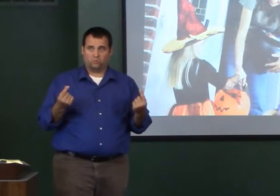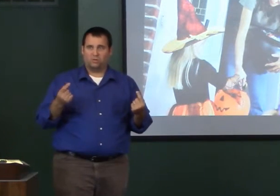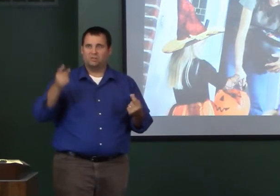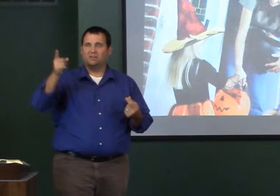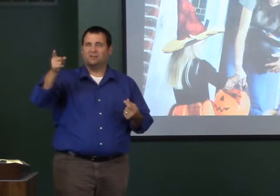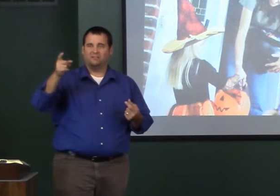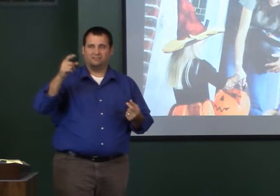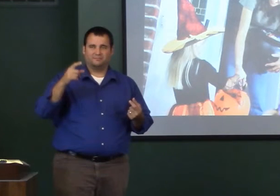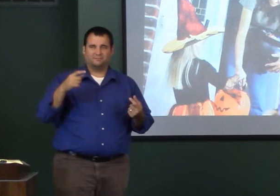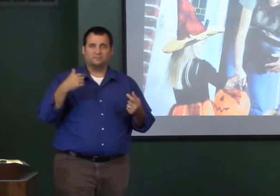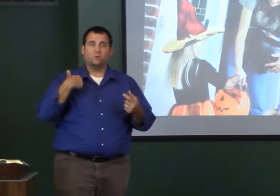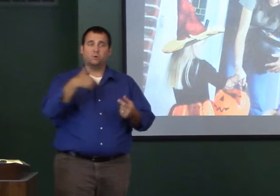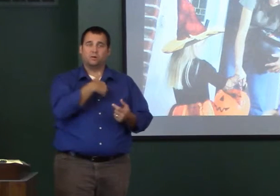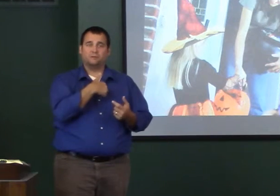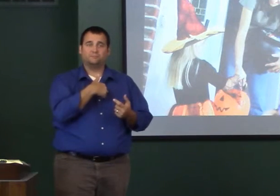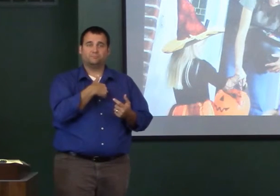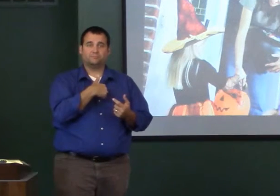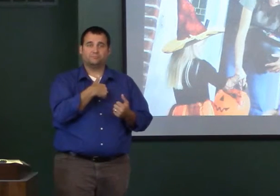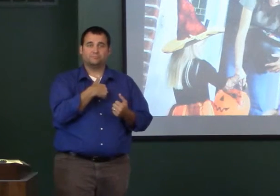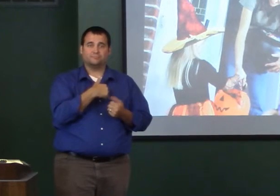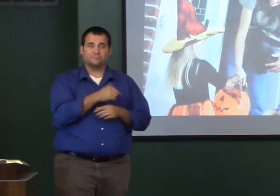mean, everybody was able to read it.